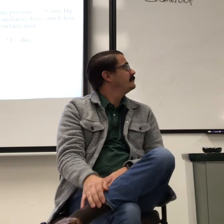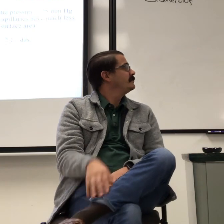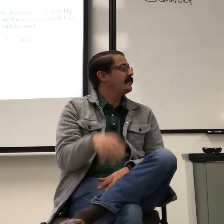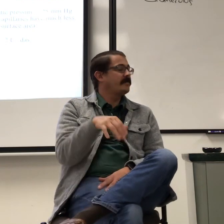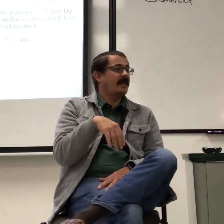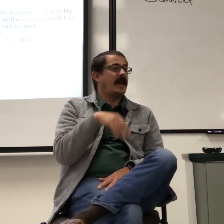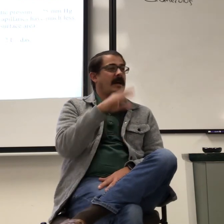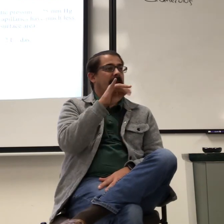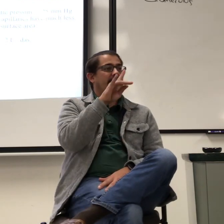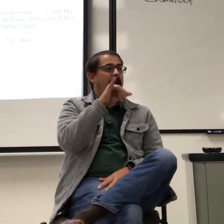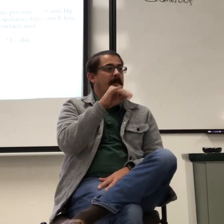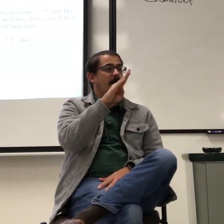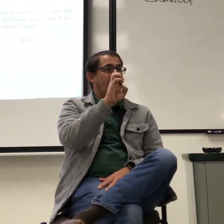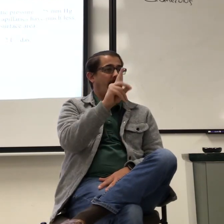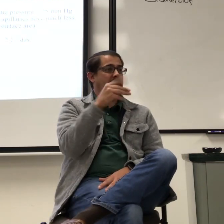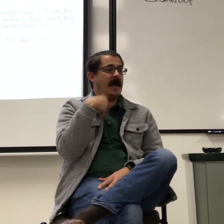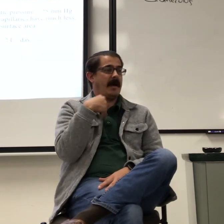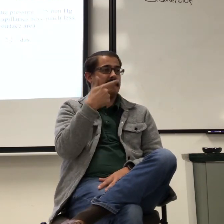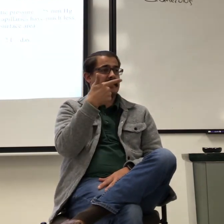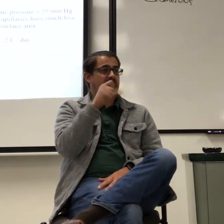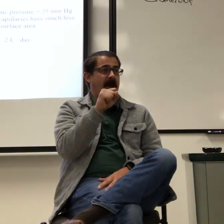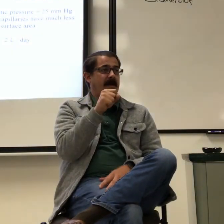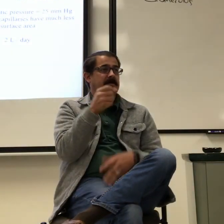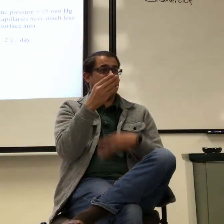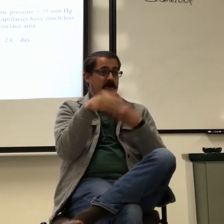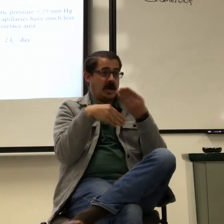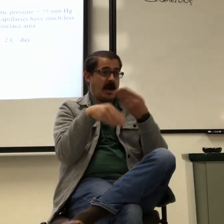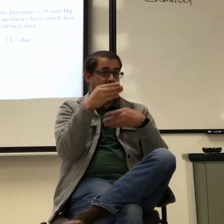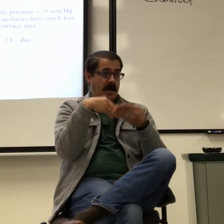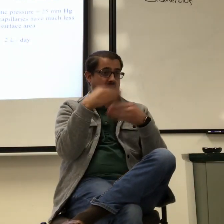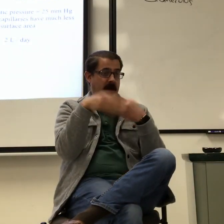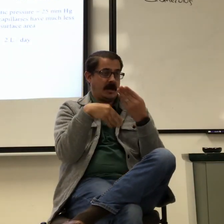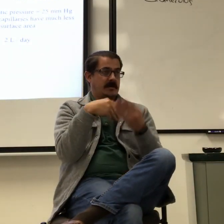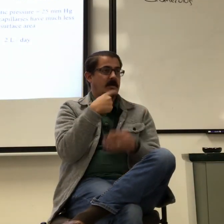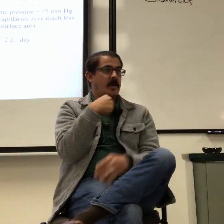where there's gas exchange. So I'll go red to blue.